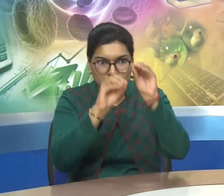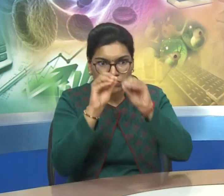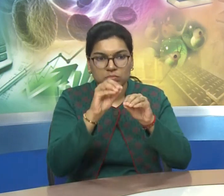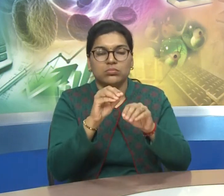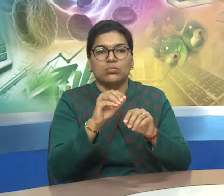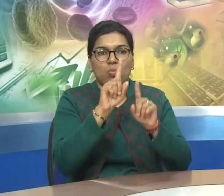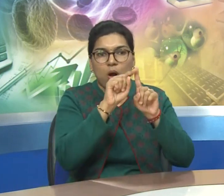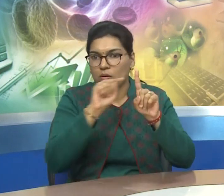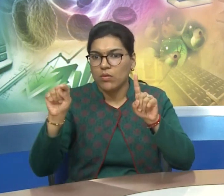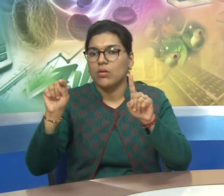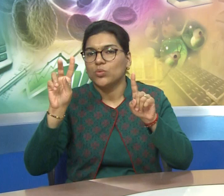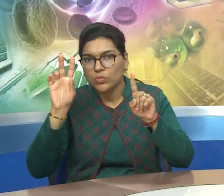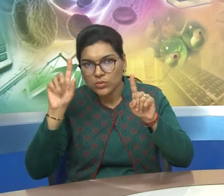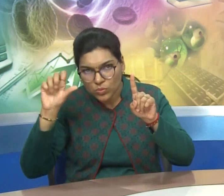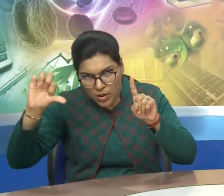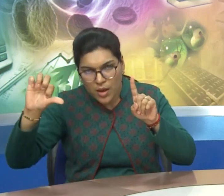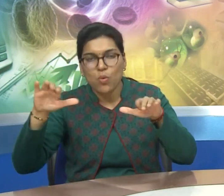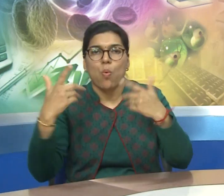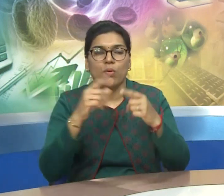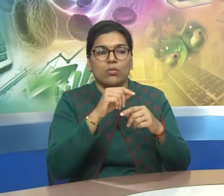1933. His name,